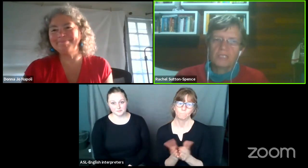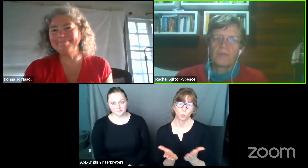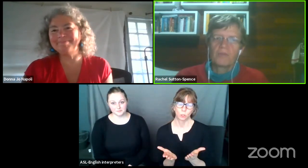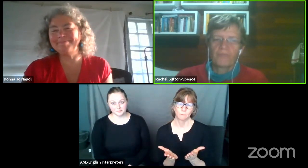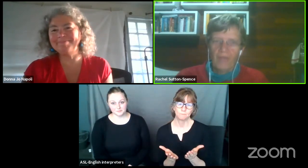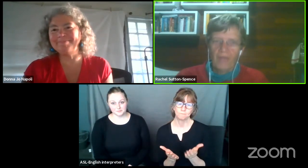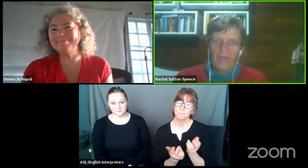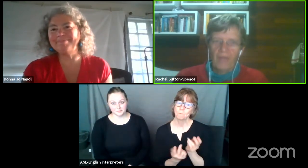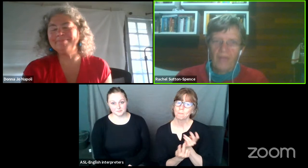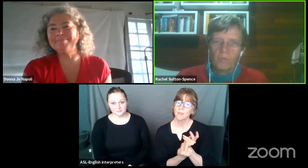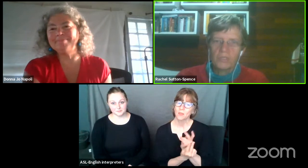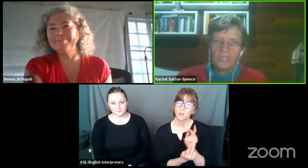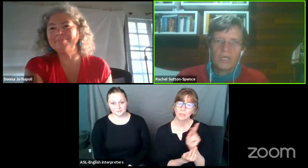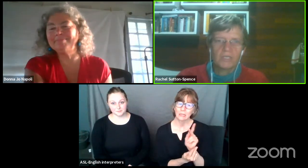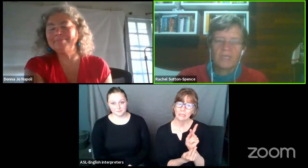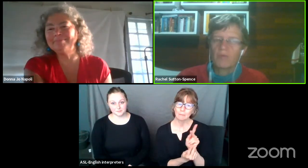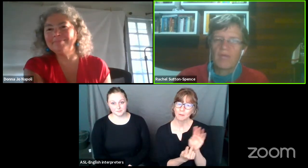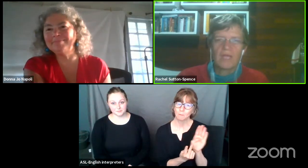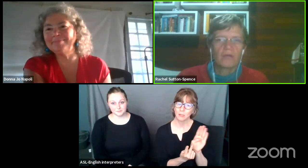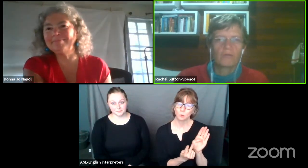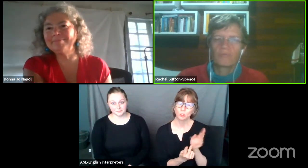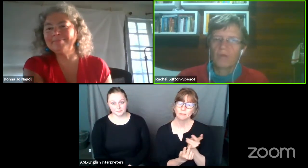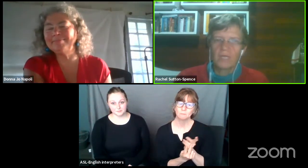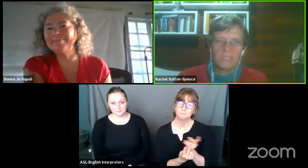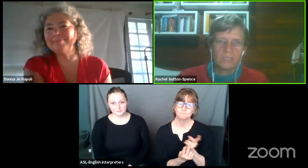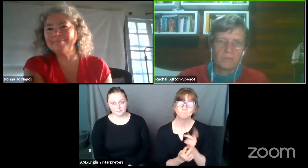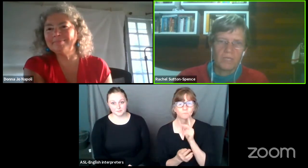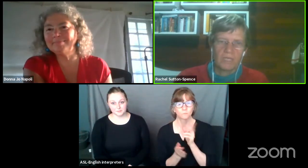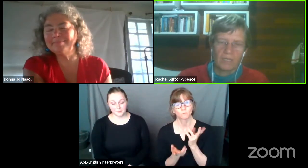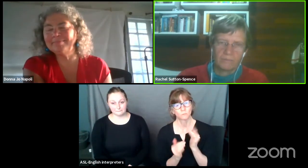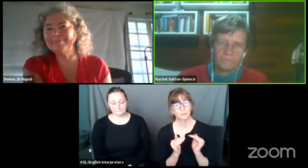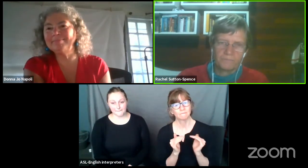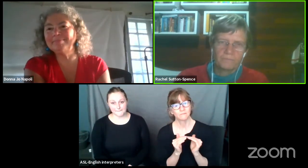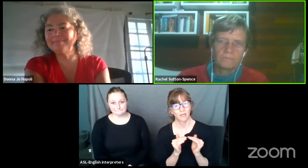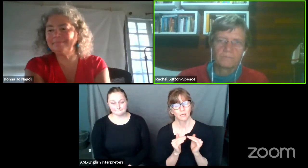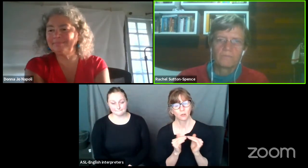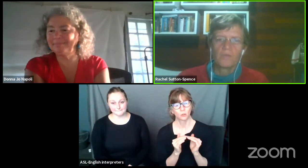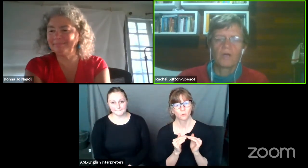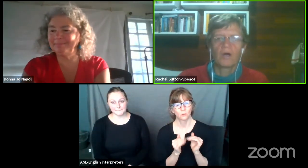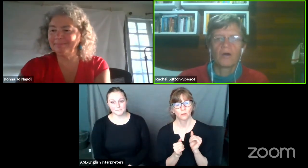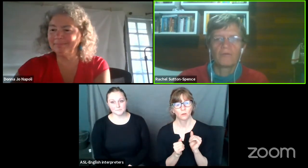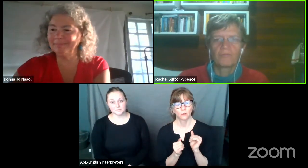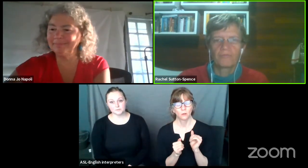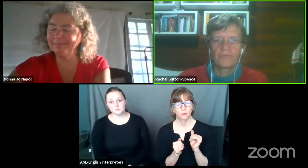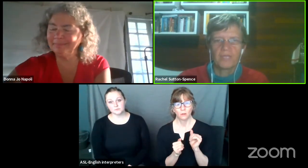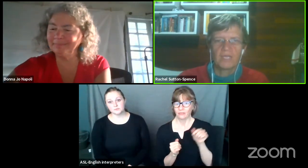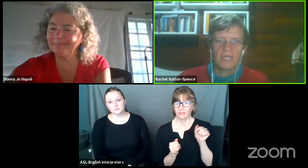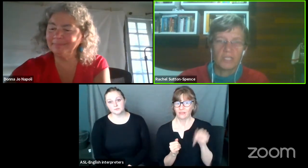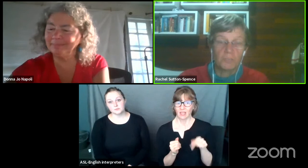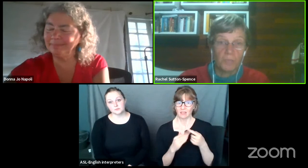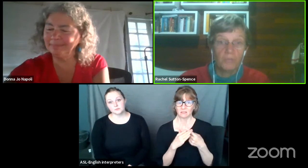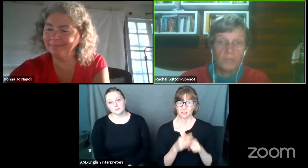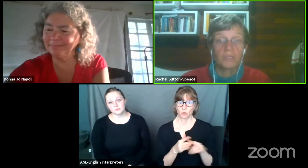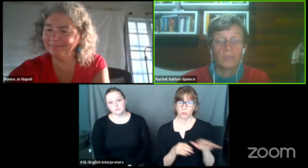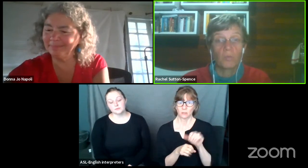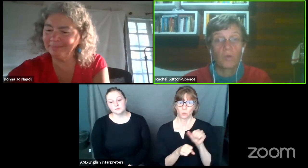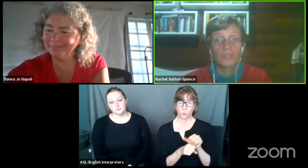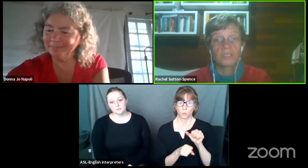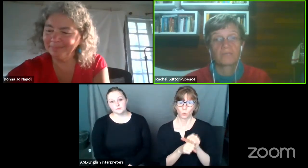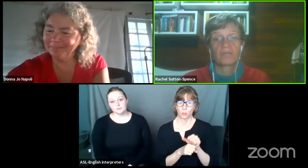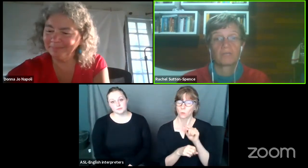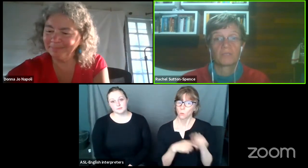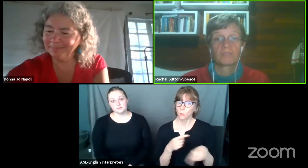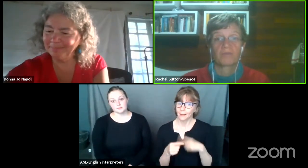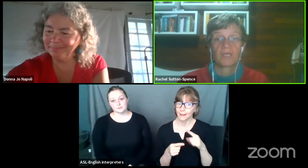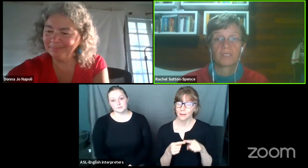They, to be fair, they were in right at the beginning of the explosion that was